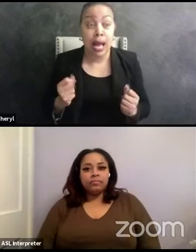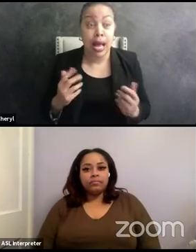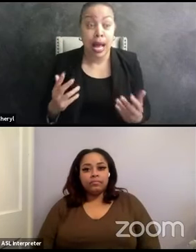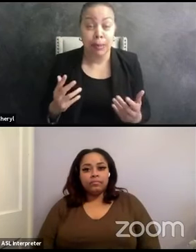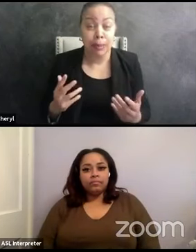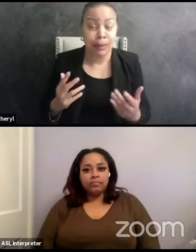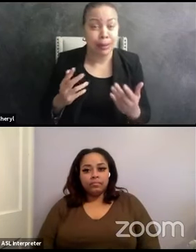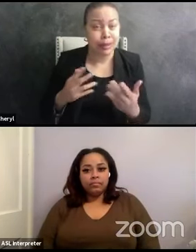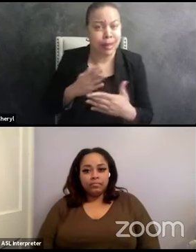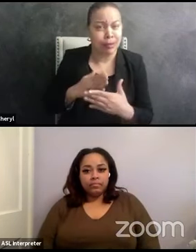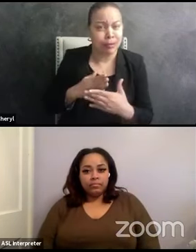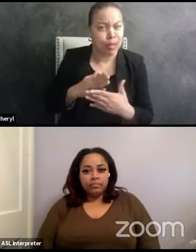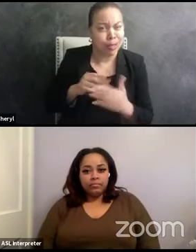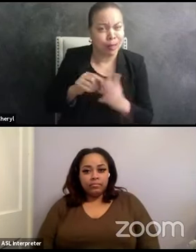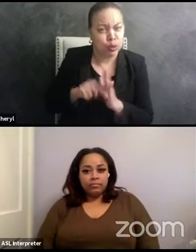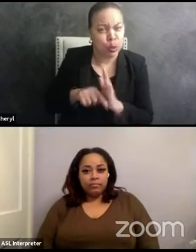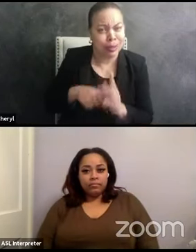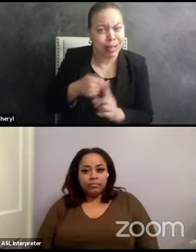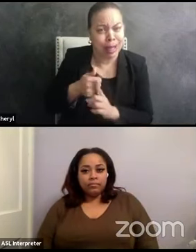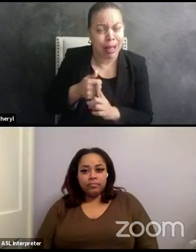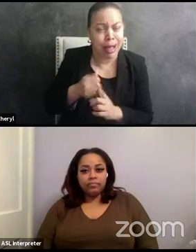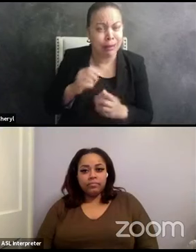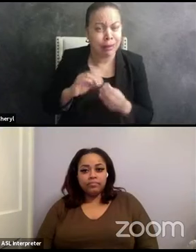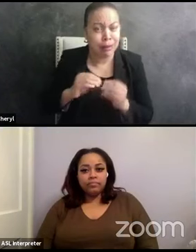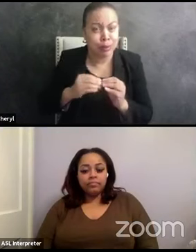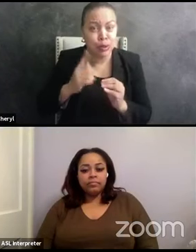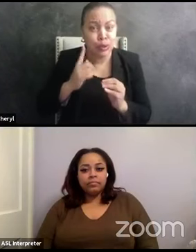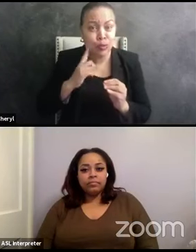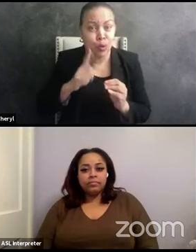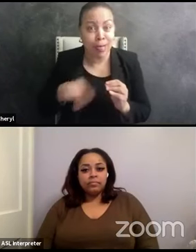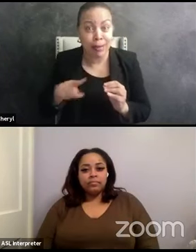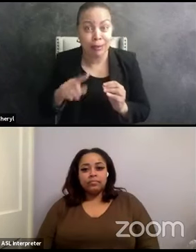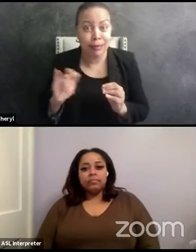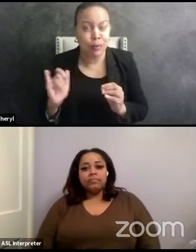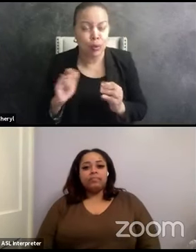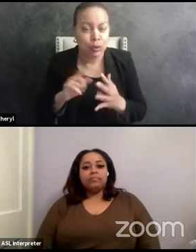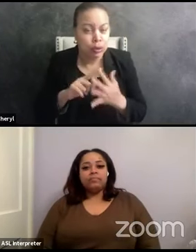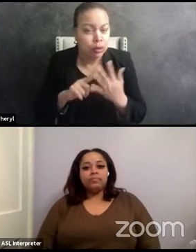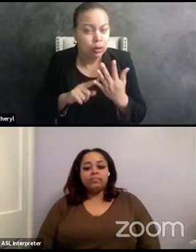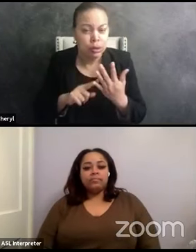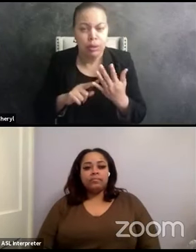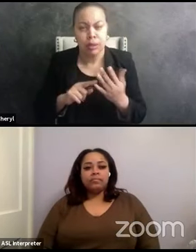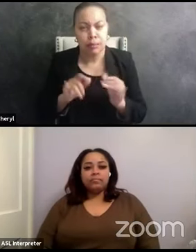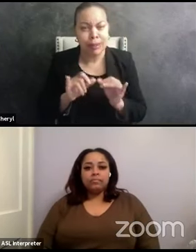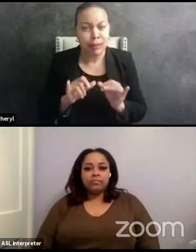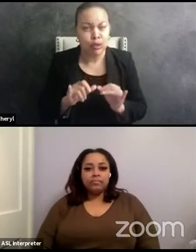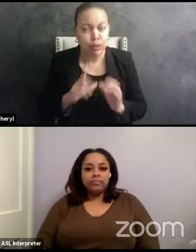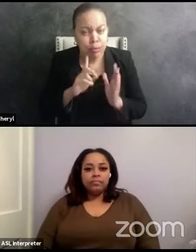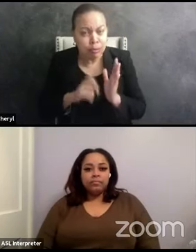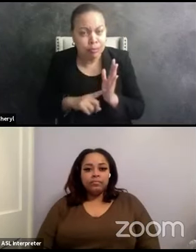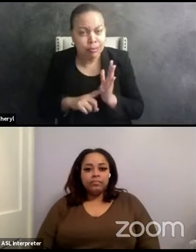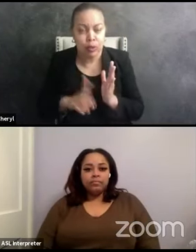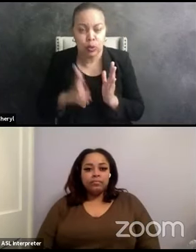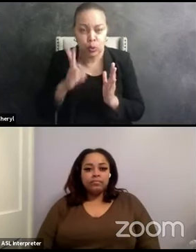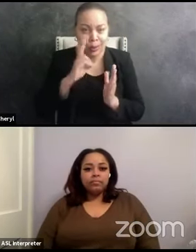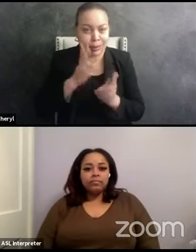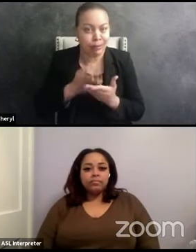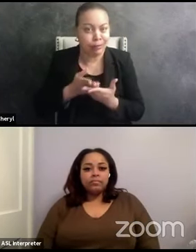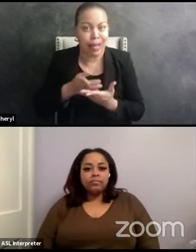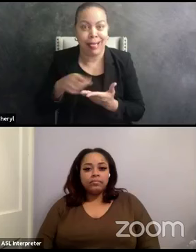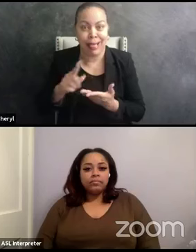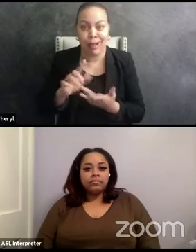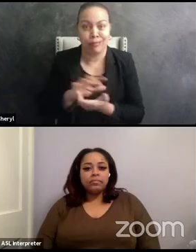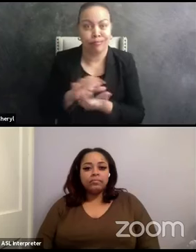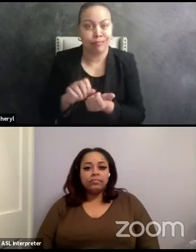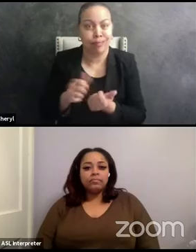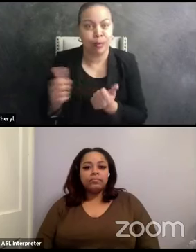and, like, you look at suicide rates, and you look at, all of these different ways in which, they're tearing themselves apart, and the